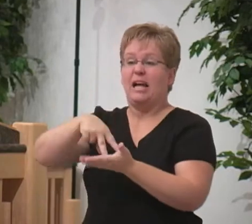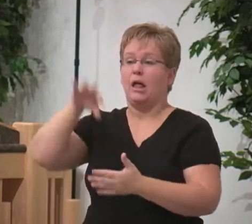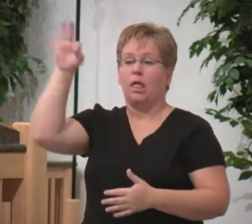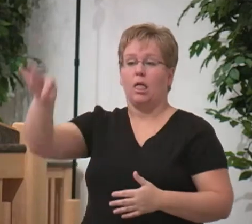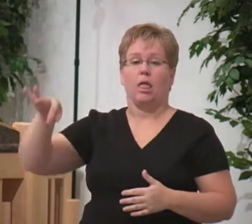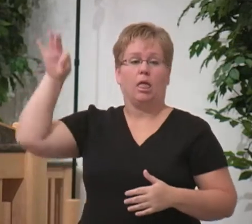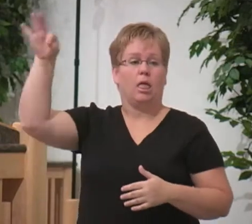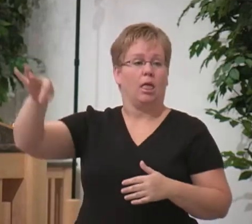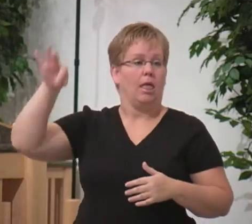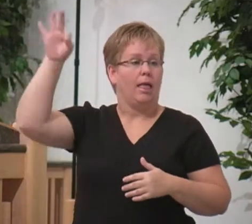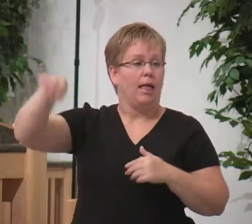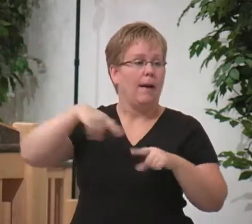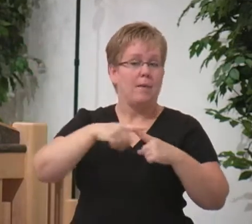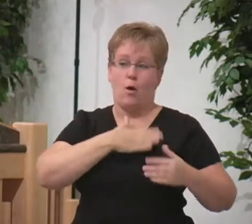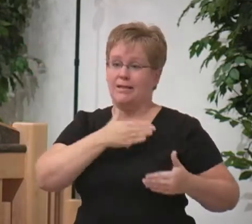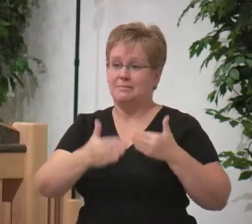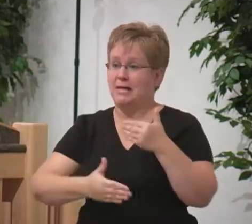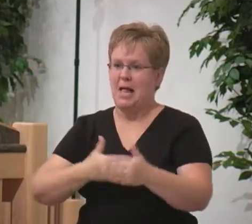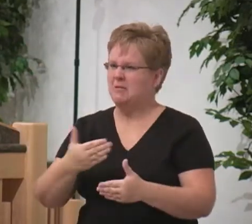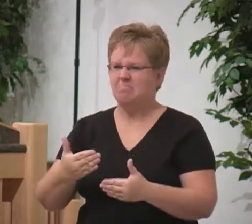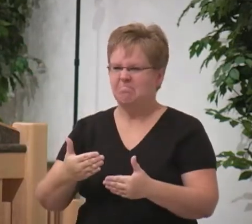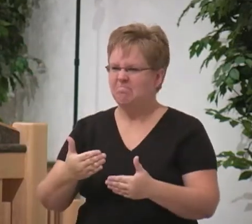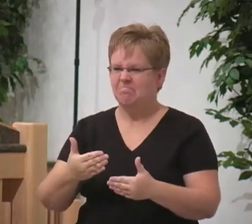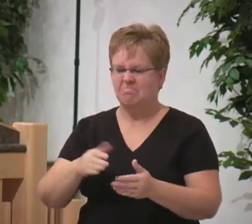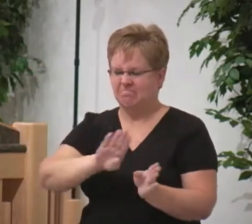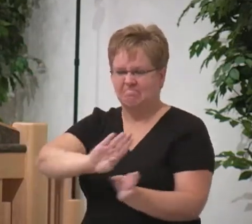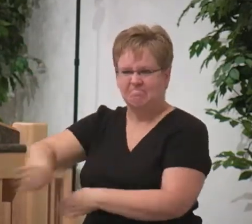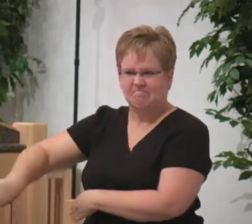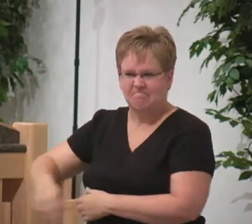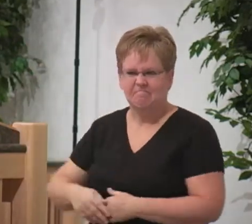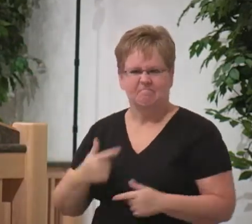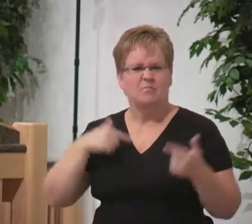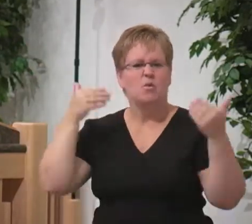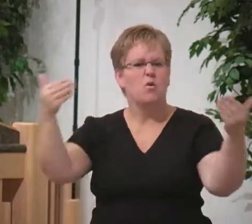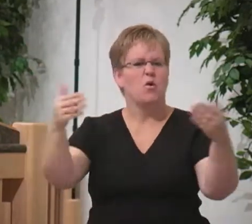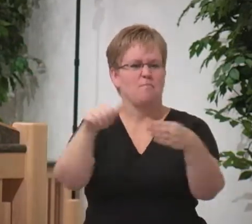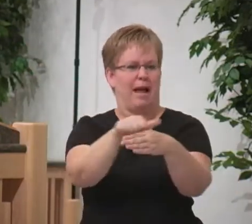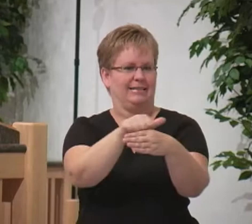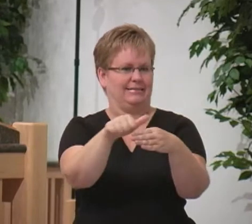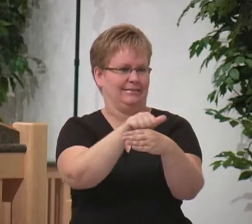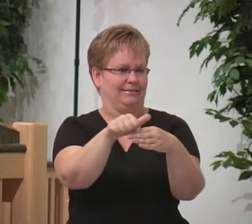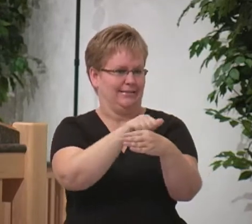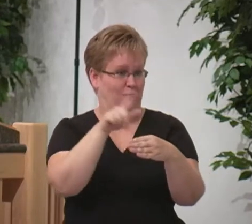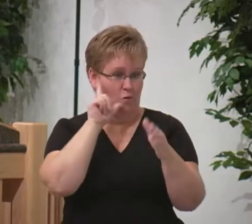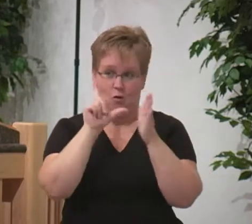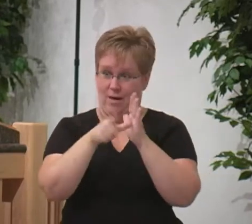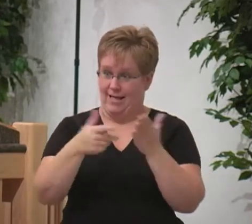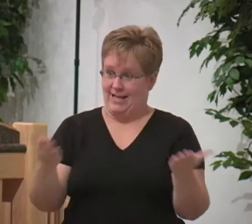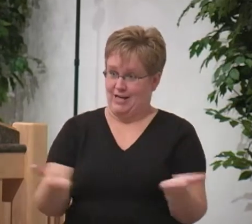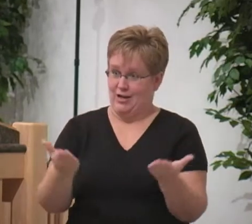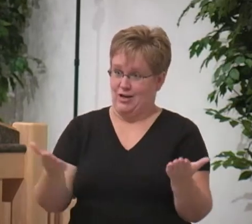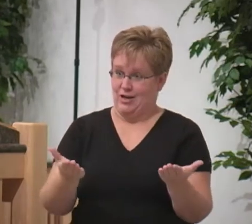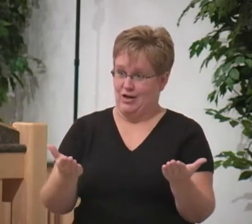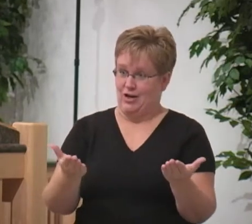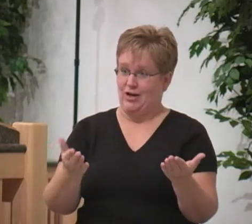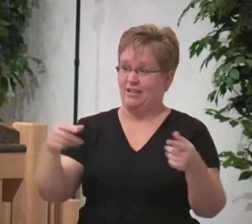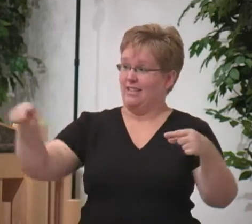about hospitality, I think we're actually going to practice this for a while here. We're going to turn the sanctuary